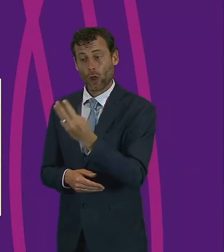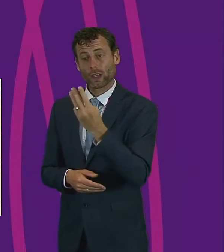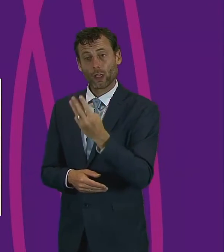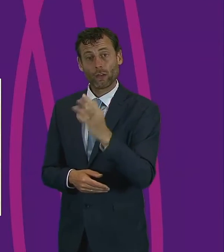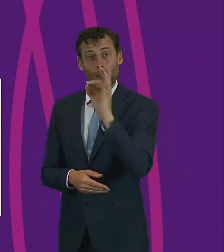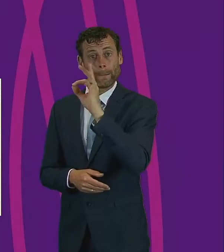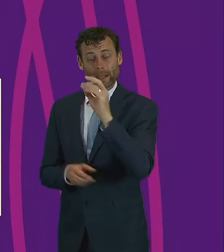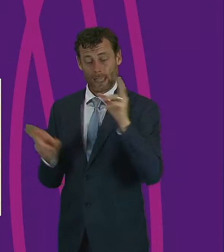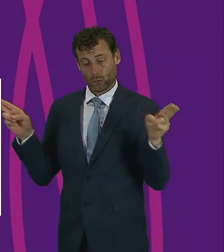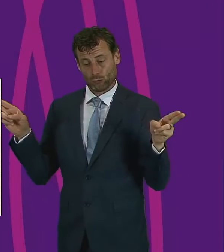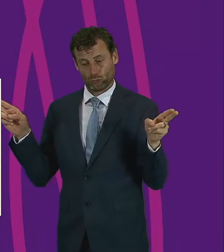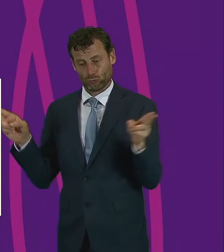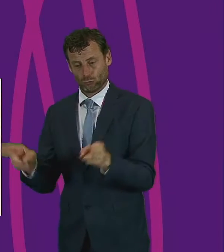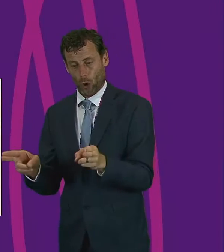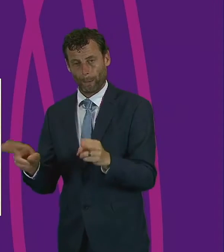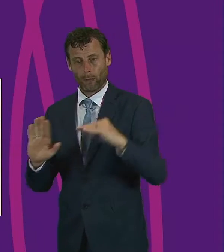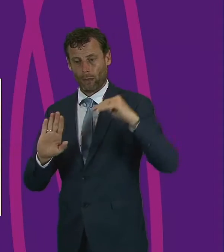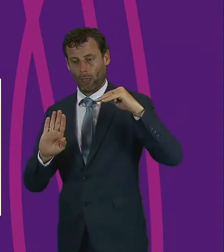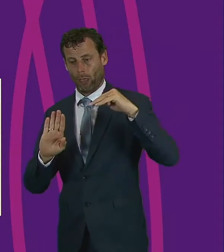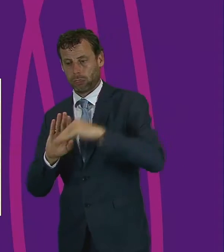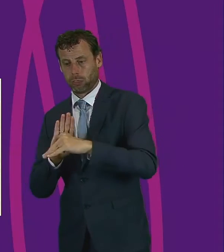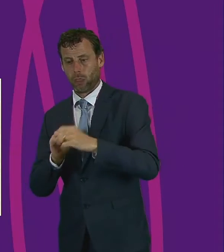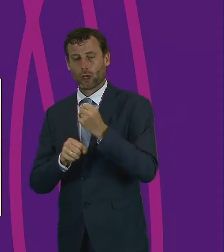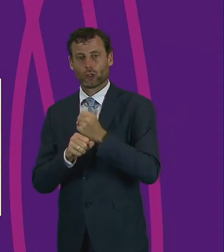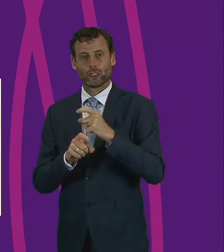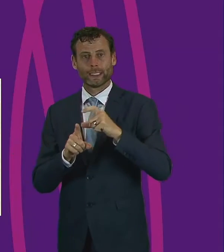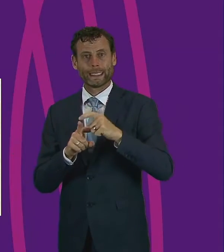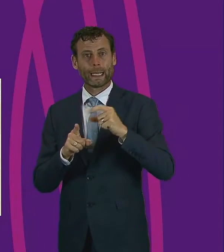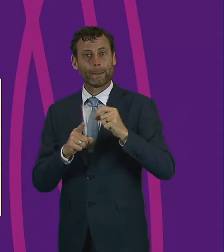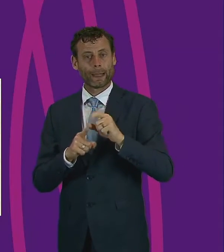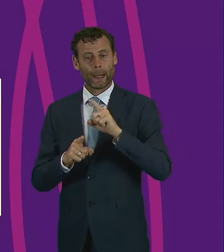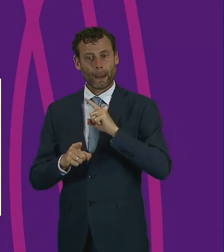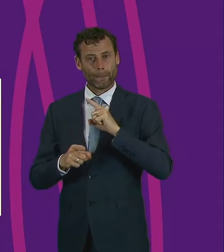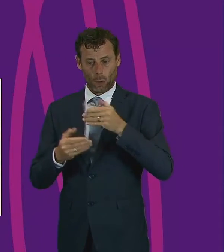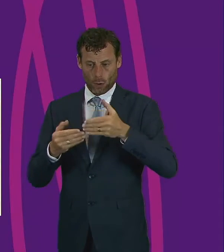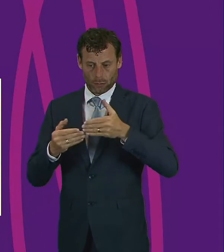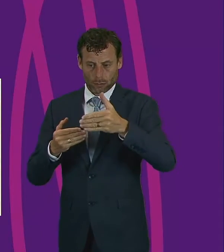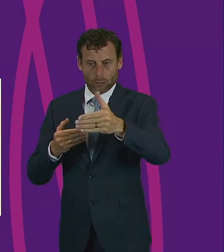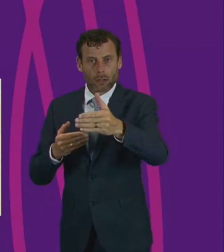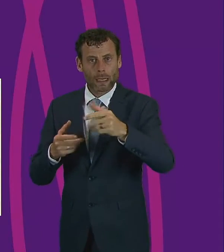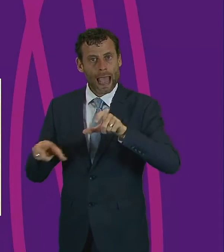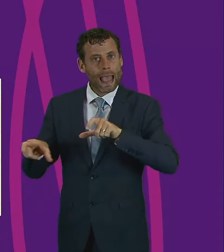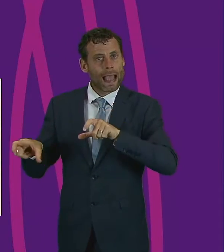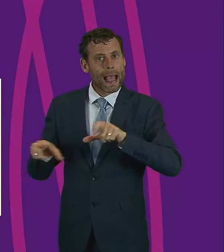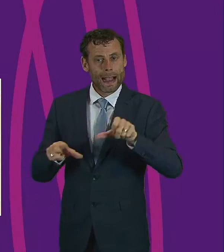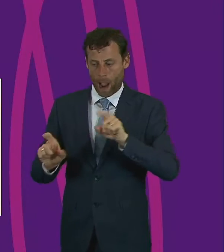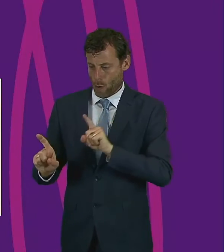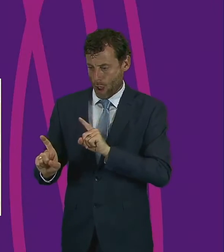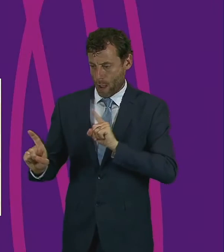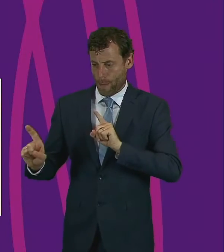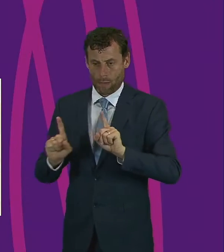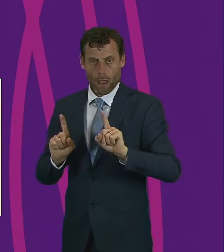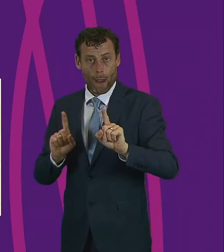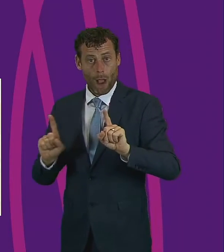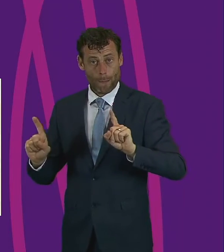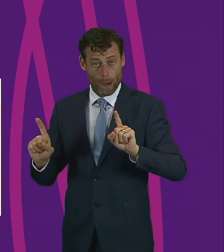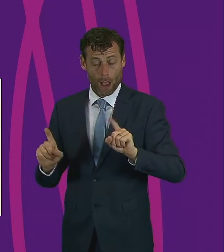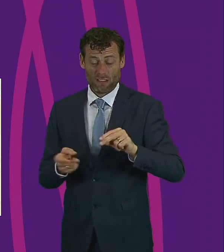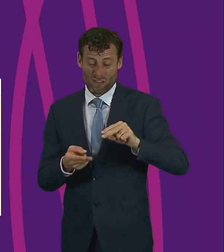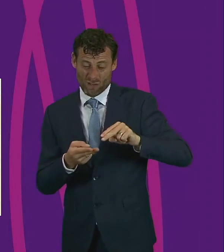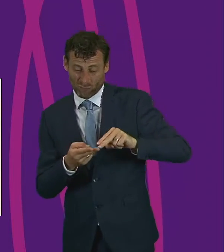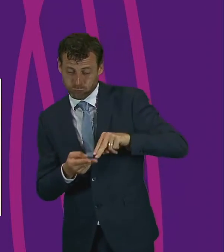GDP during the current period of physical distancing and a sharp rise in the number of claimants for job seekers allowance and universal credit